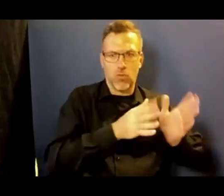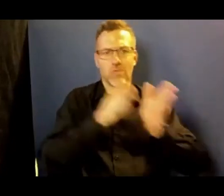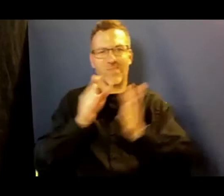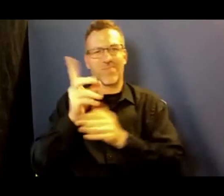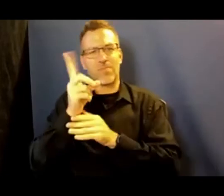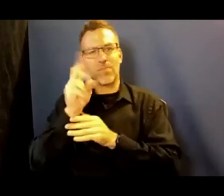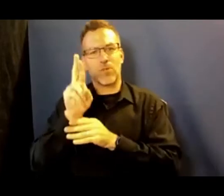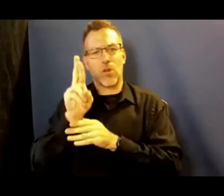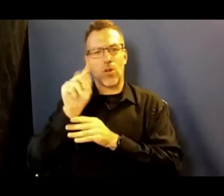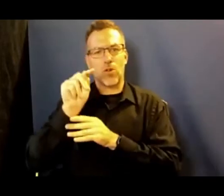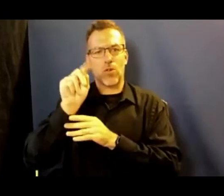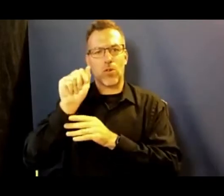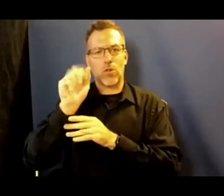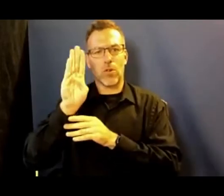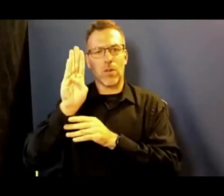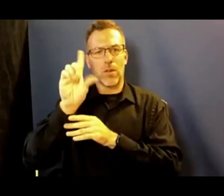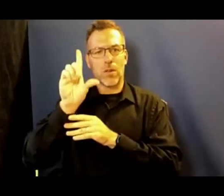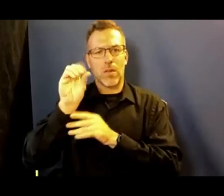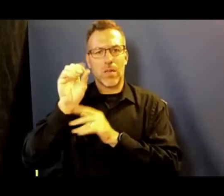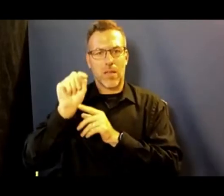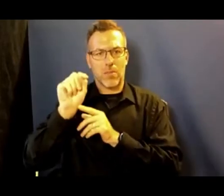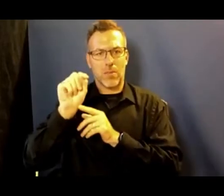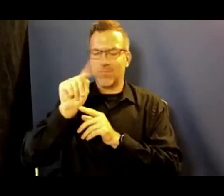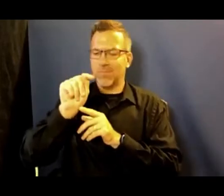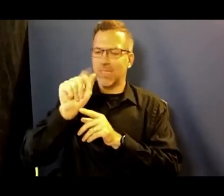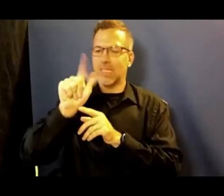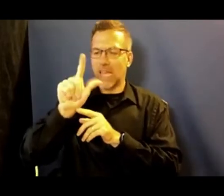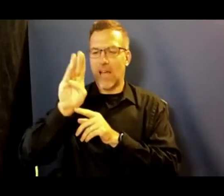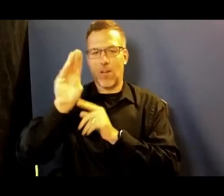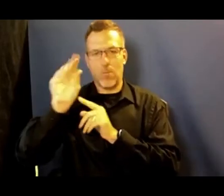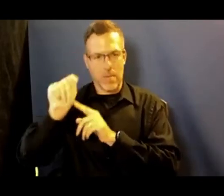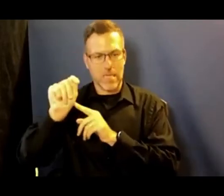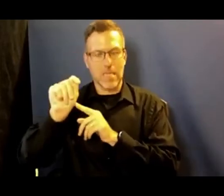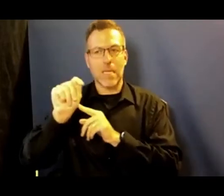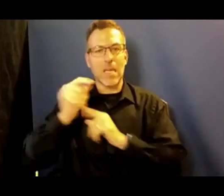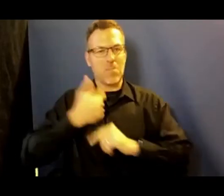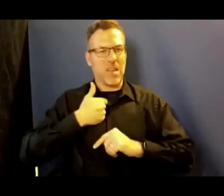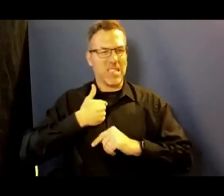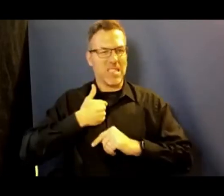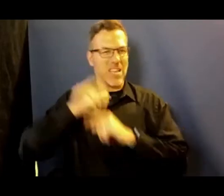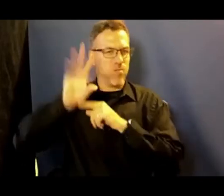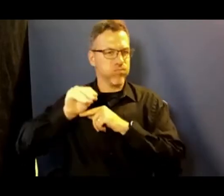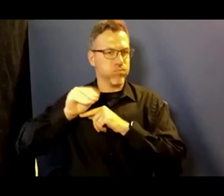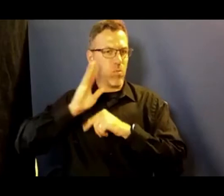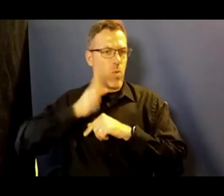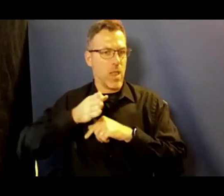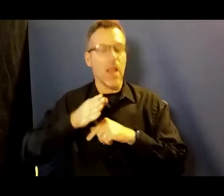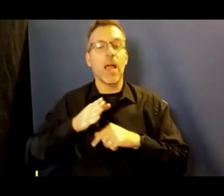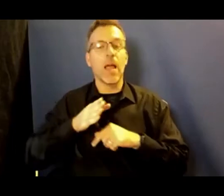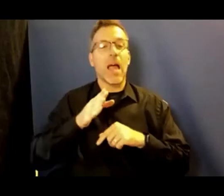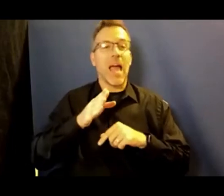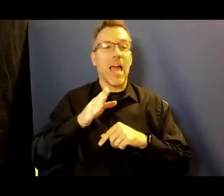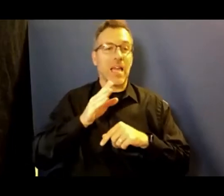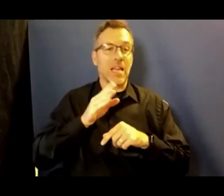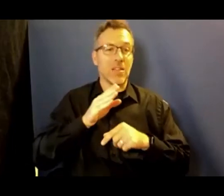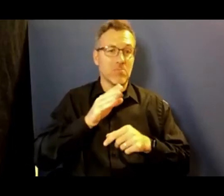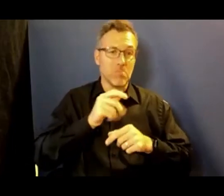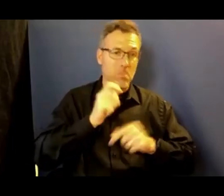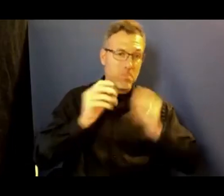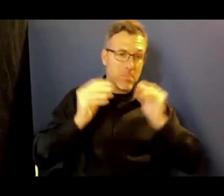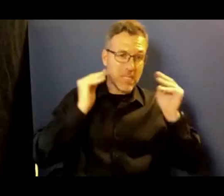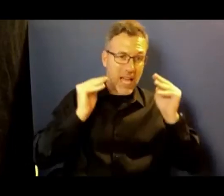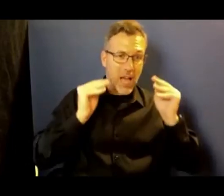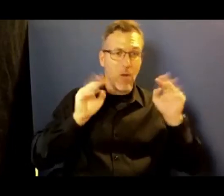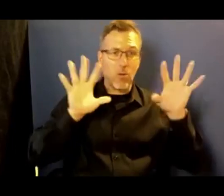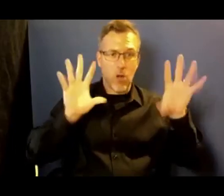I'll turn off my own video. We will, the rest of us will stay on mute and with our videos off so that it's really easy to see the interpreter and